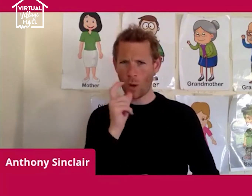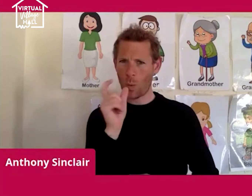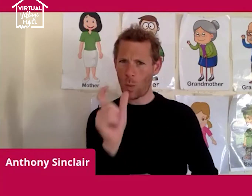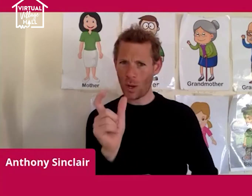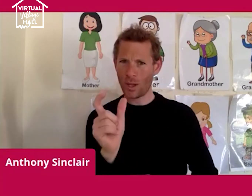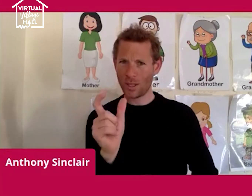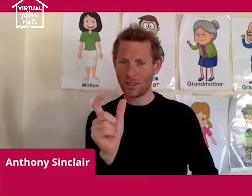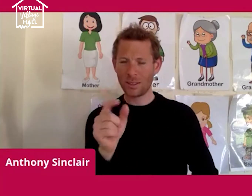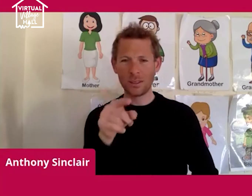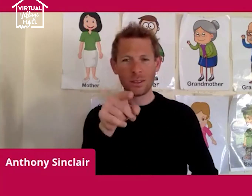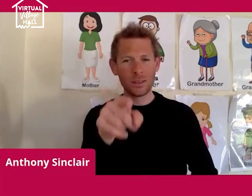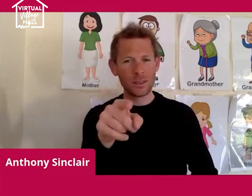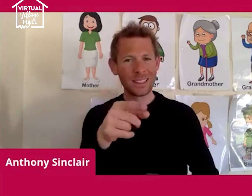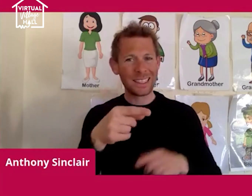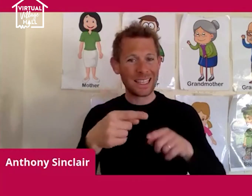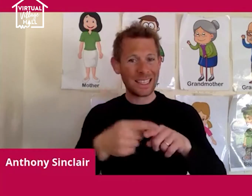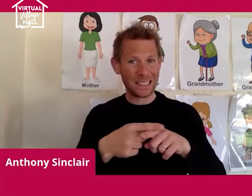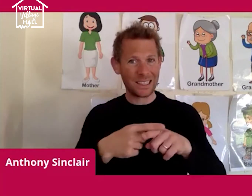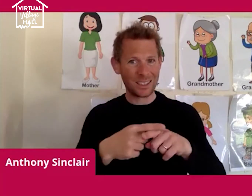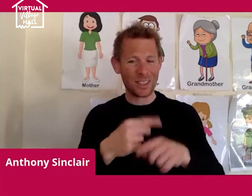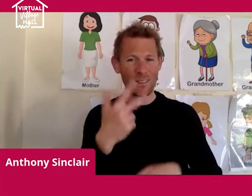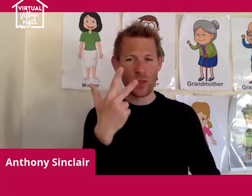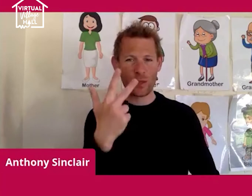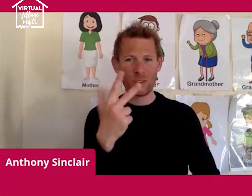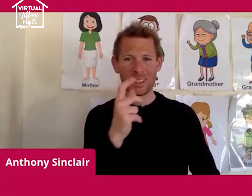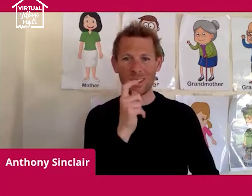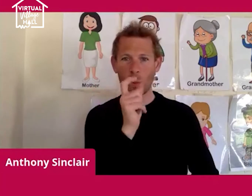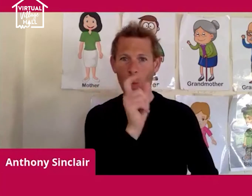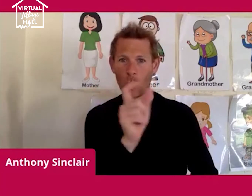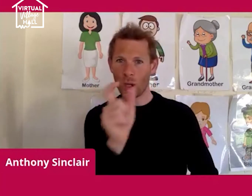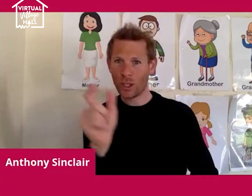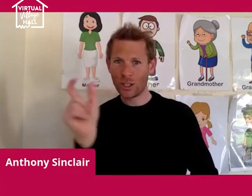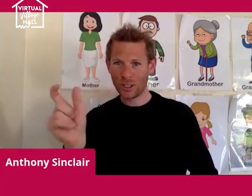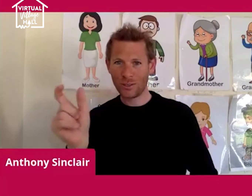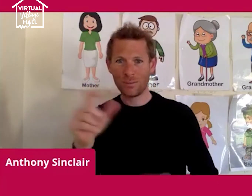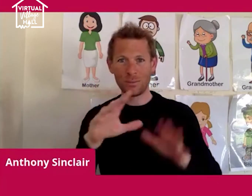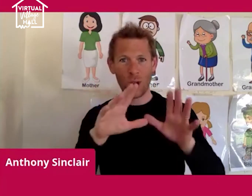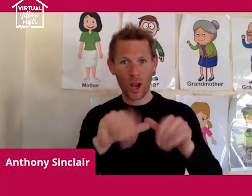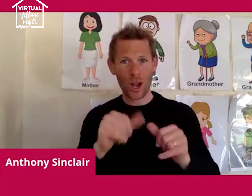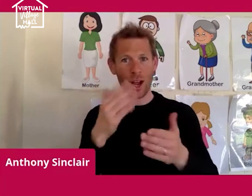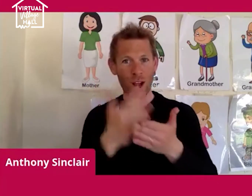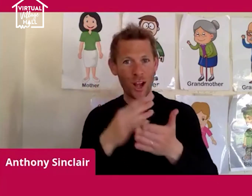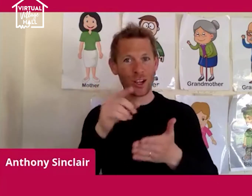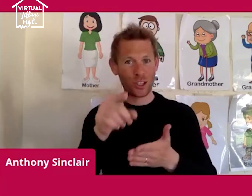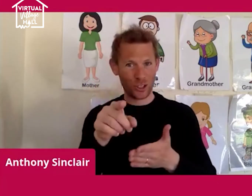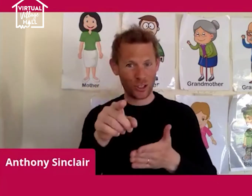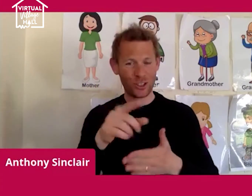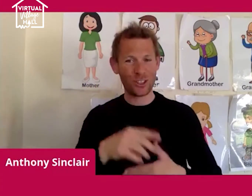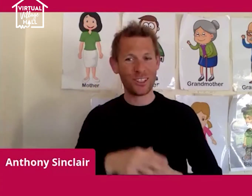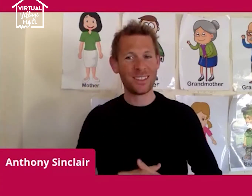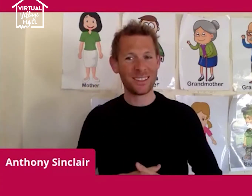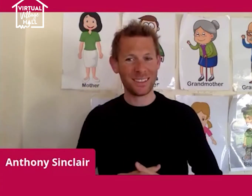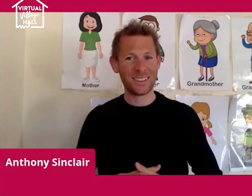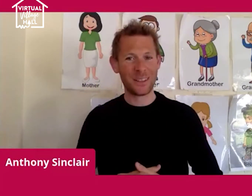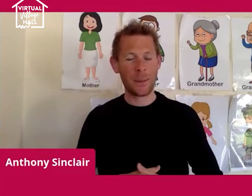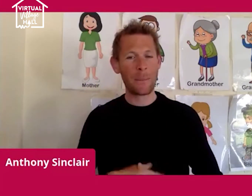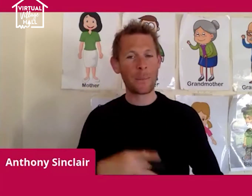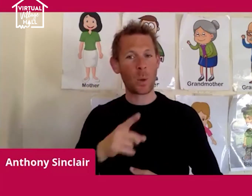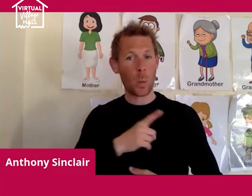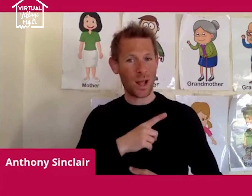And that's because it's one word, which in sign it's one sign, but in English there's 3 words. How are